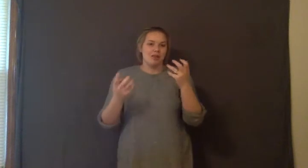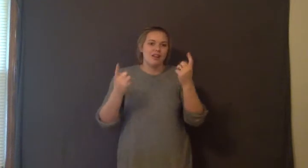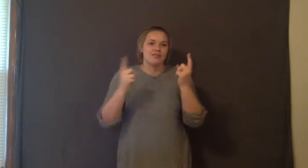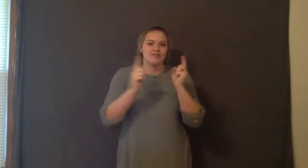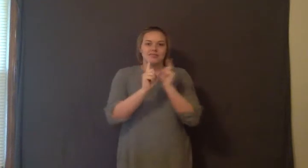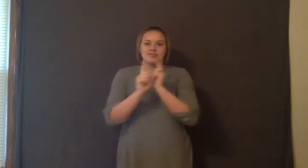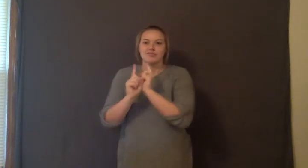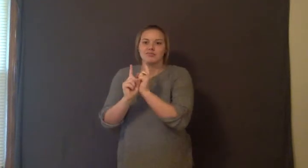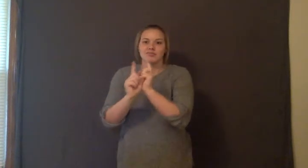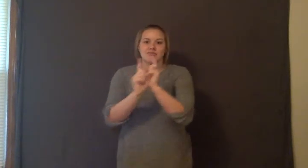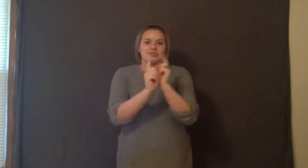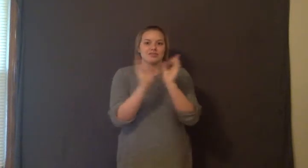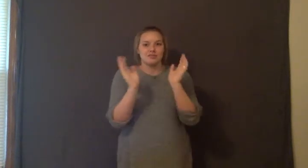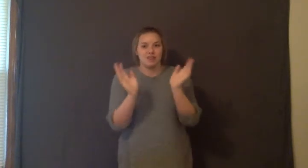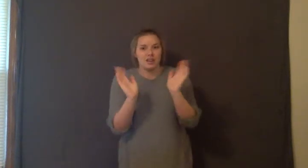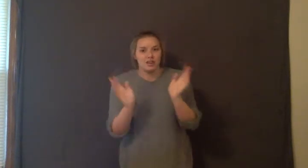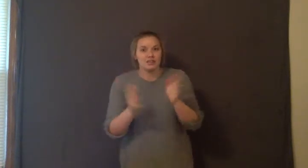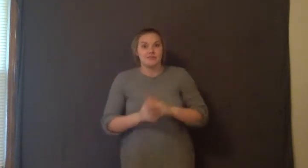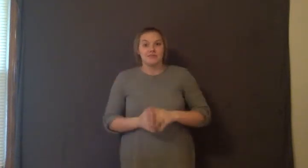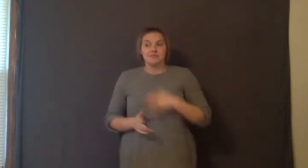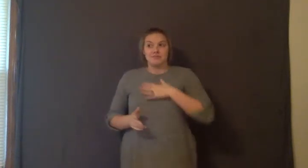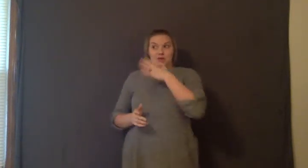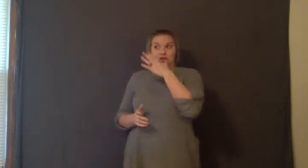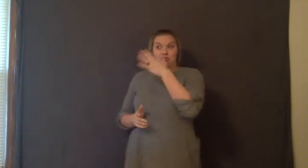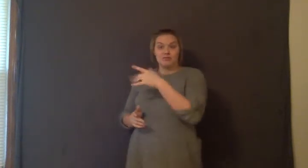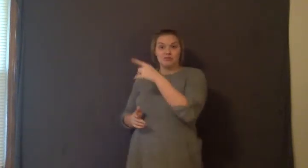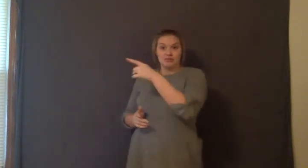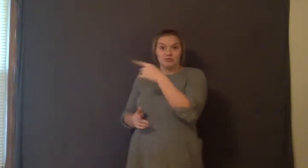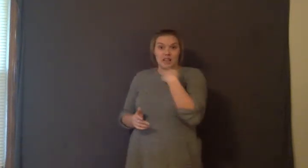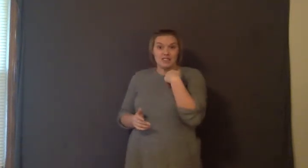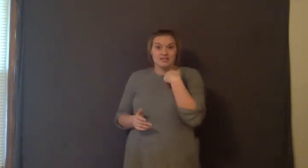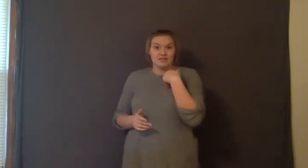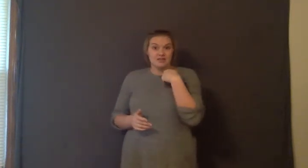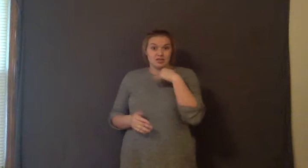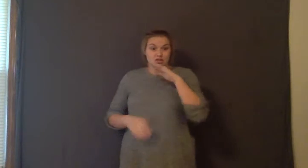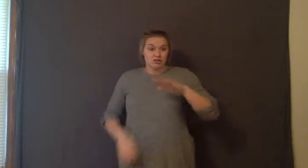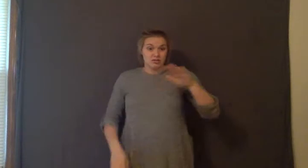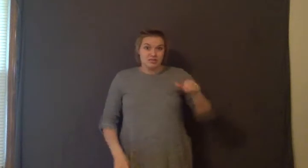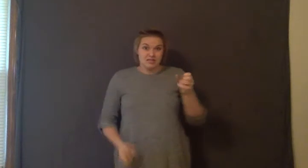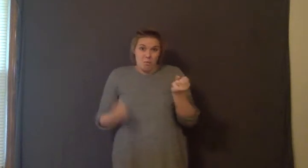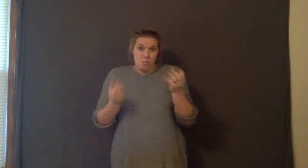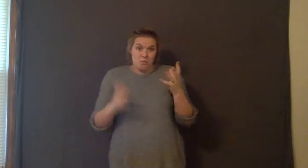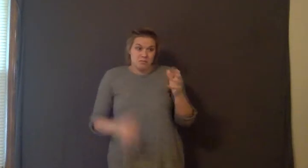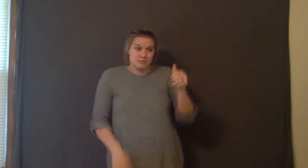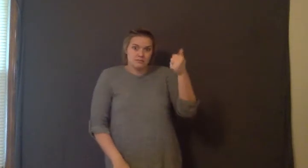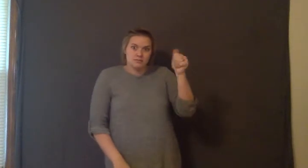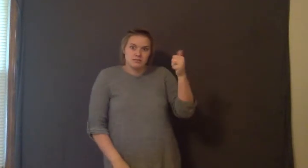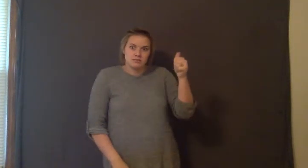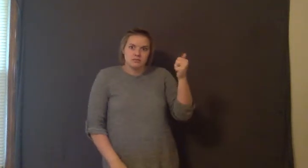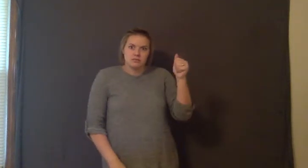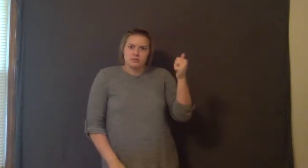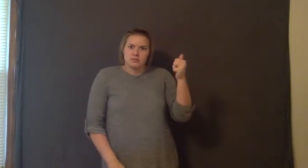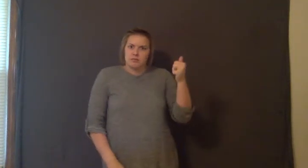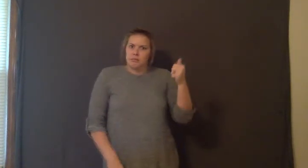10 children. My mom was the youngest of her 10 kids. And sometimes when I would go and spend time with her, it'd be difficult to get her time and attention. My cousins would be